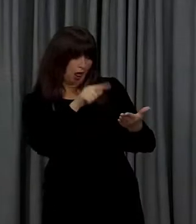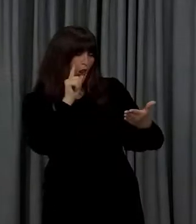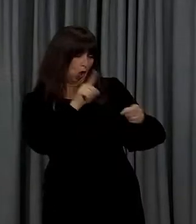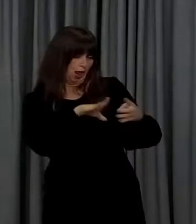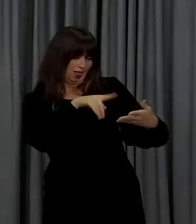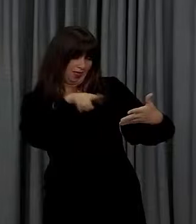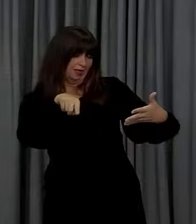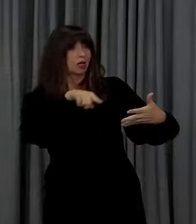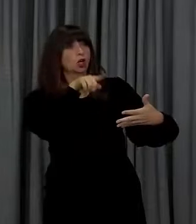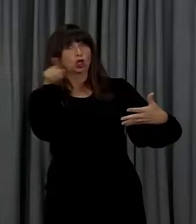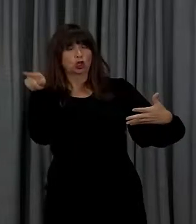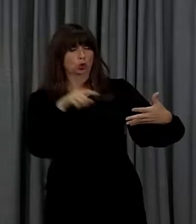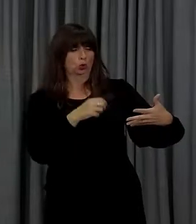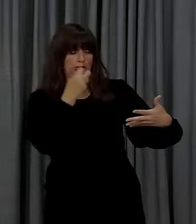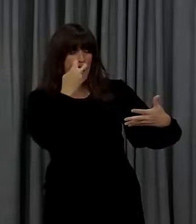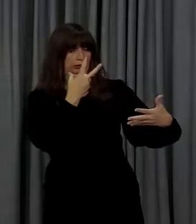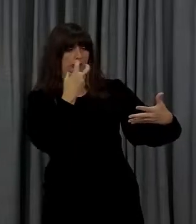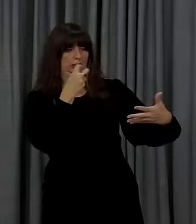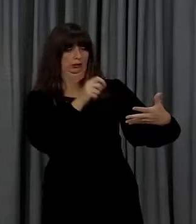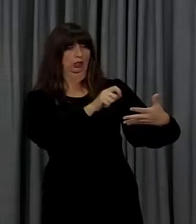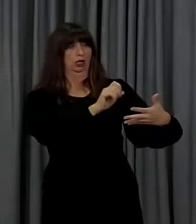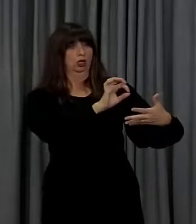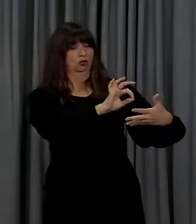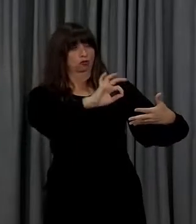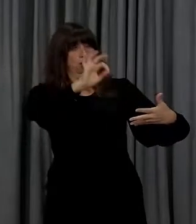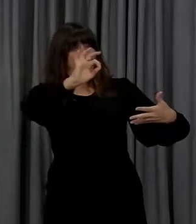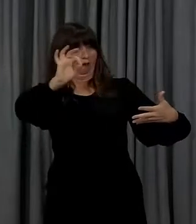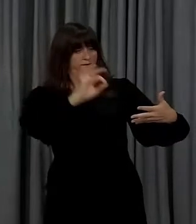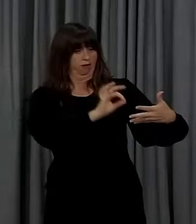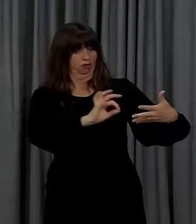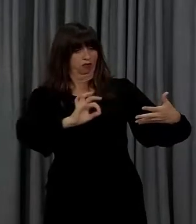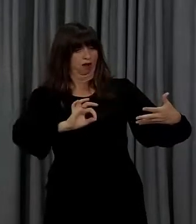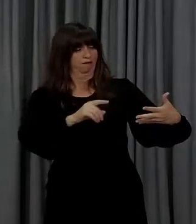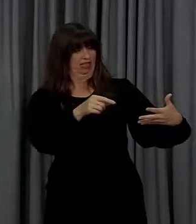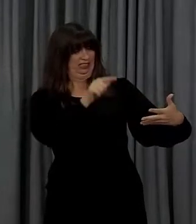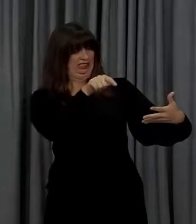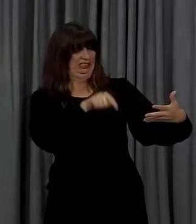their graphs worry you the most? Pa un o'r graffiau sy'n eich poeni chi fwyaf?